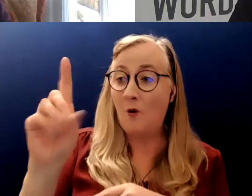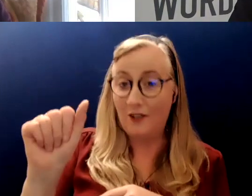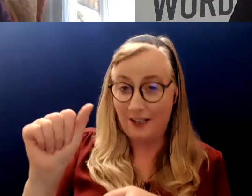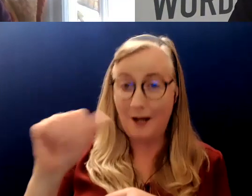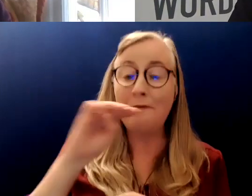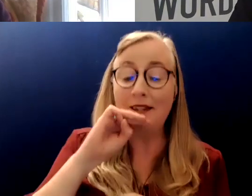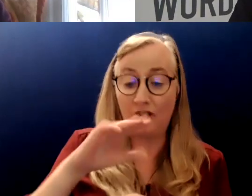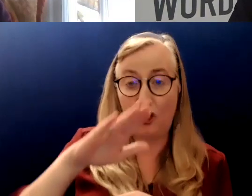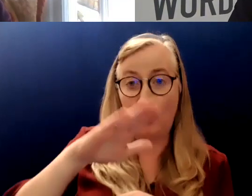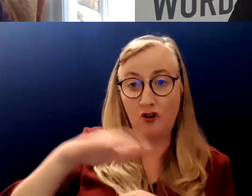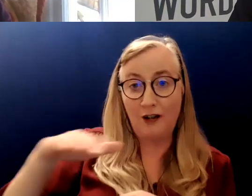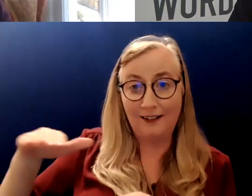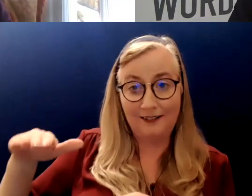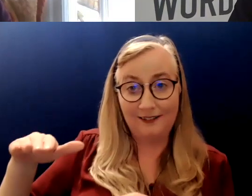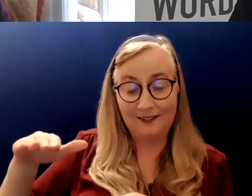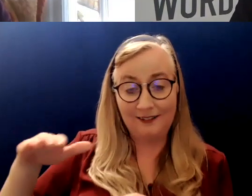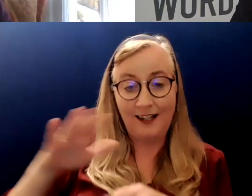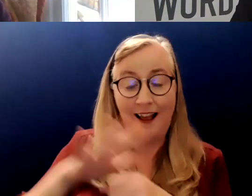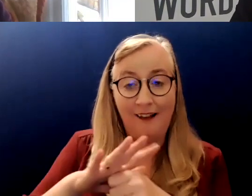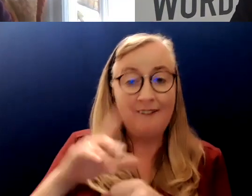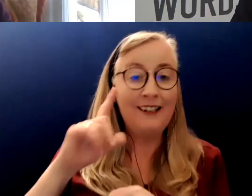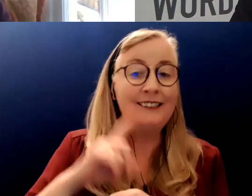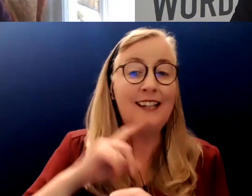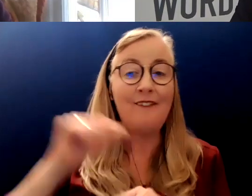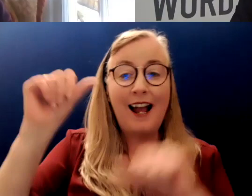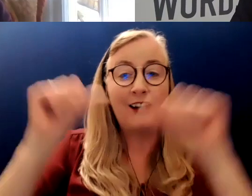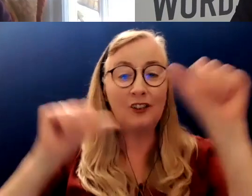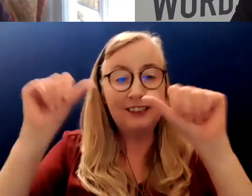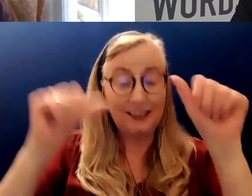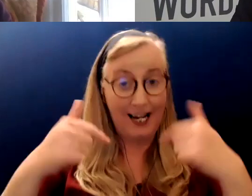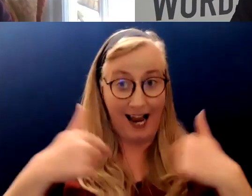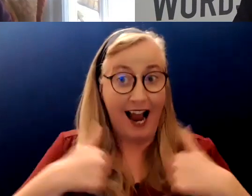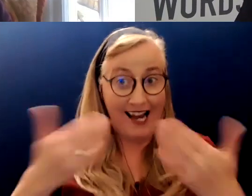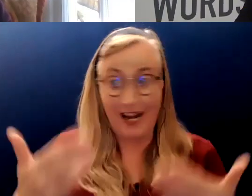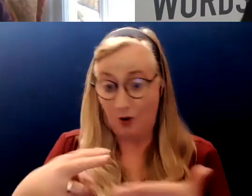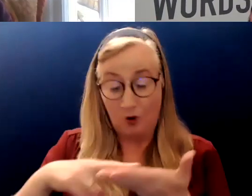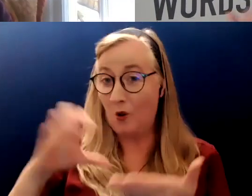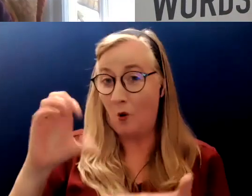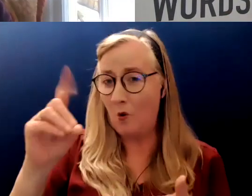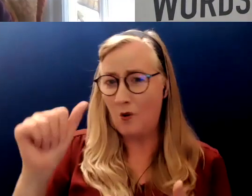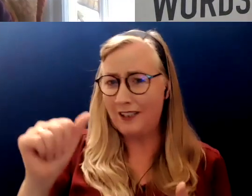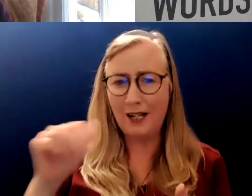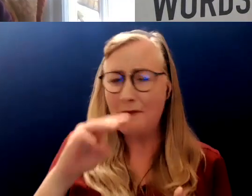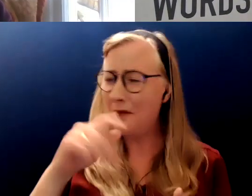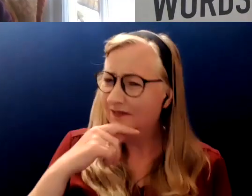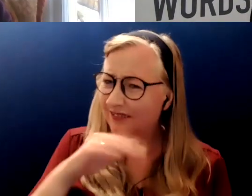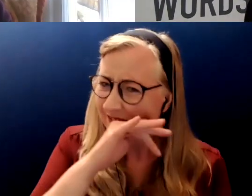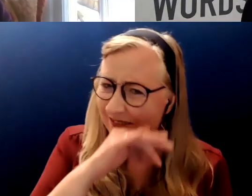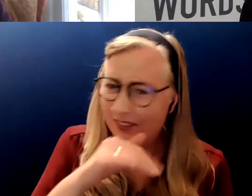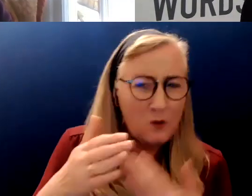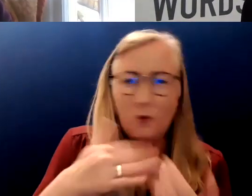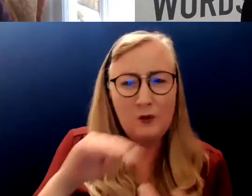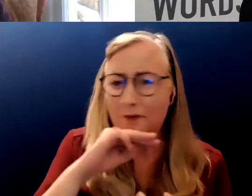deaf adult. I use the word Coda quite often now, and people always say to me, what does it actually mean?